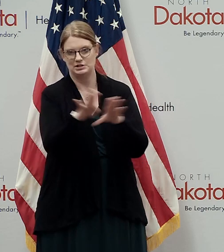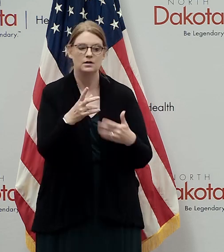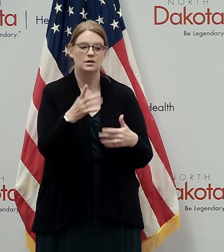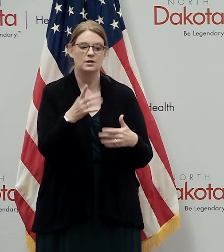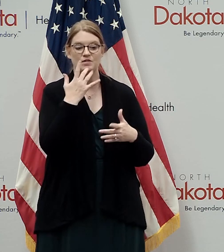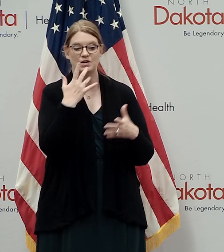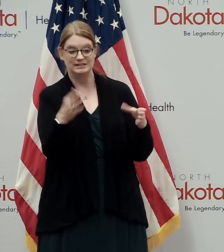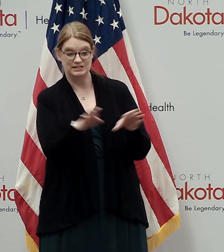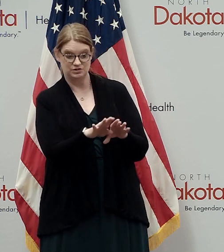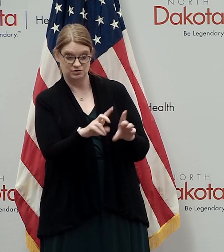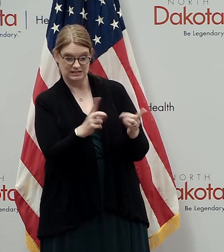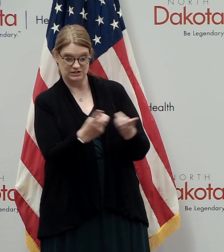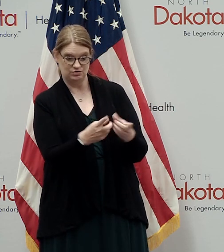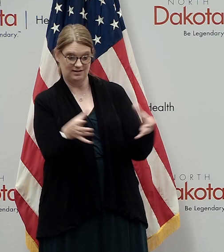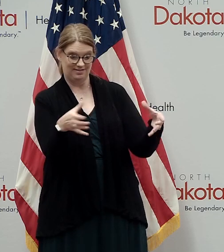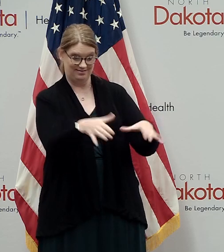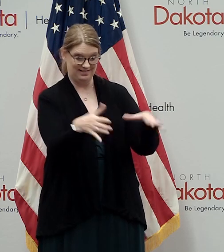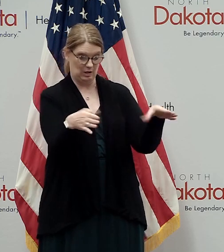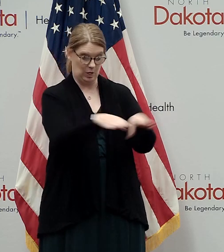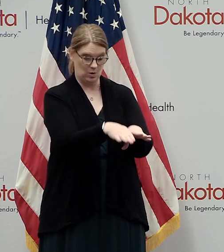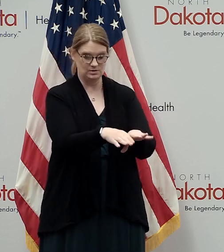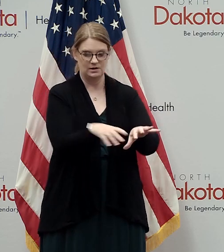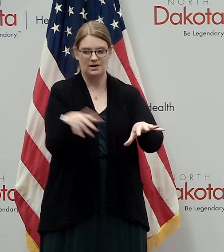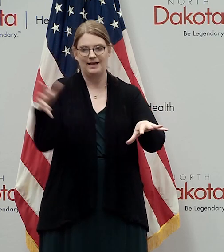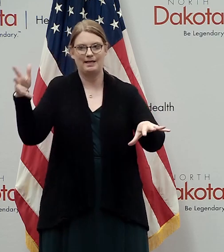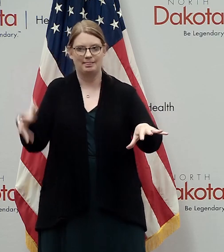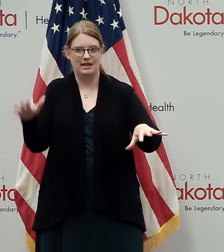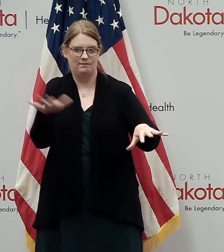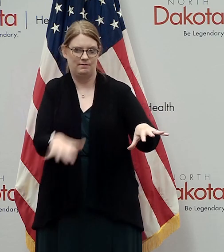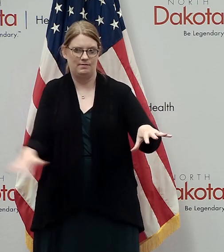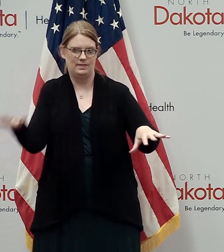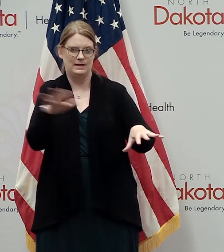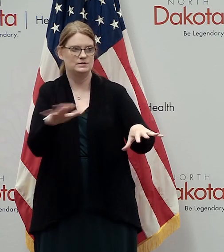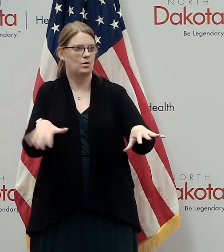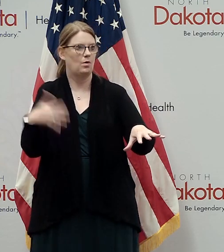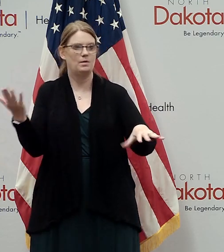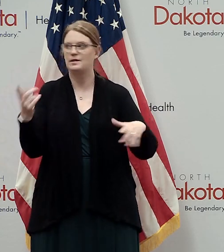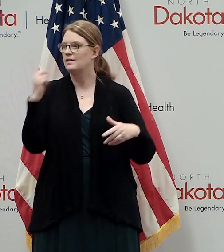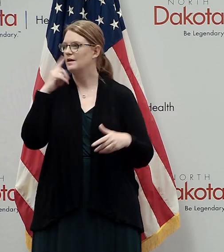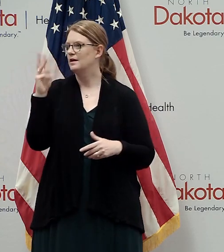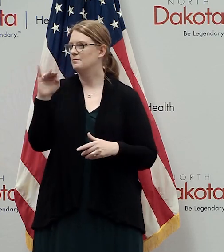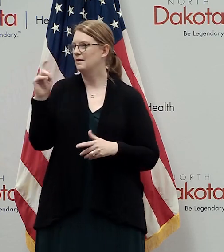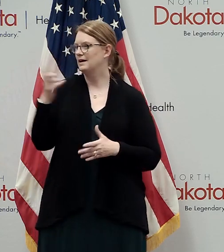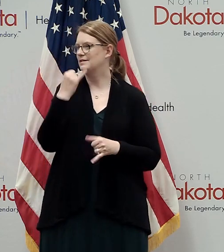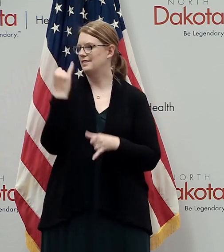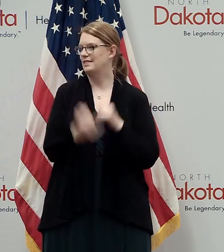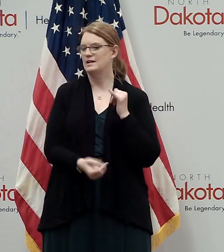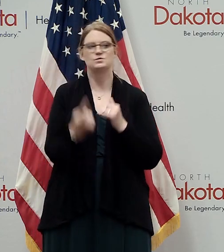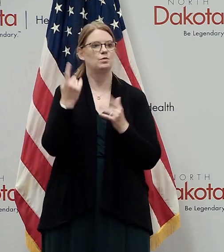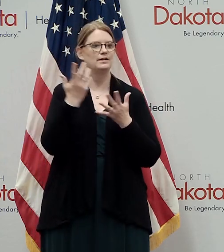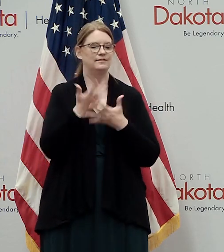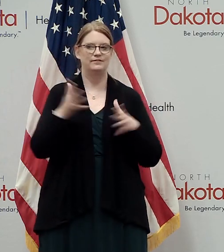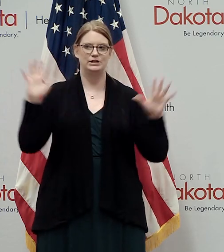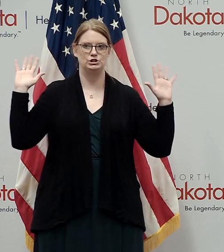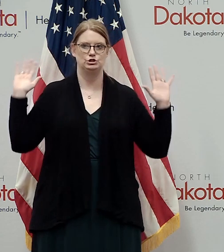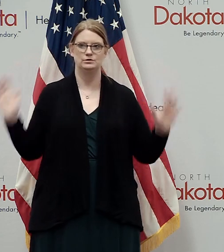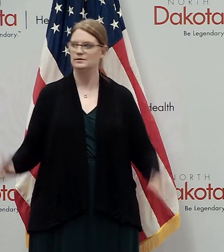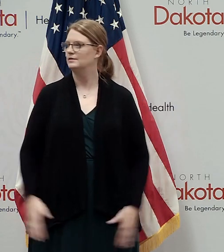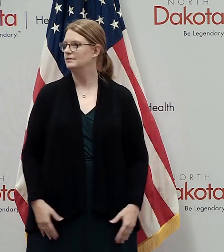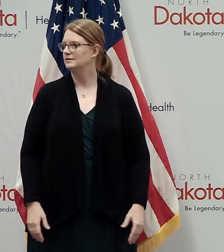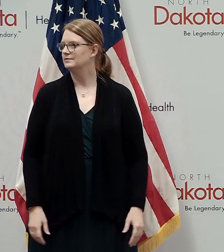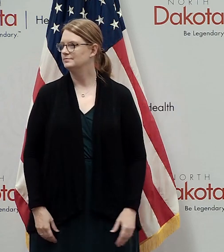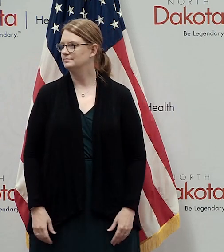shut down all the schools in the state. We're trying to be as precise as we can. I think that Mike said that was my last one. So,